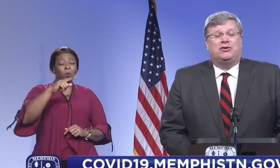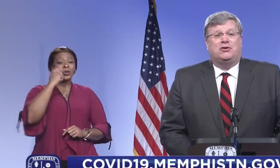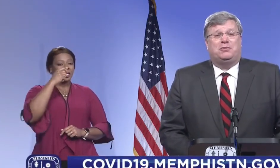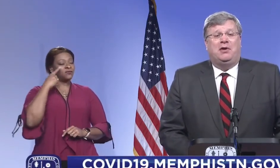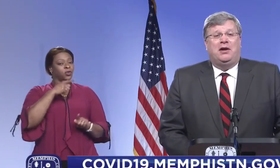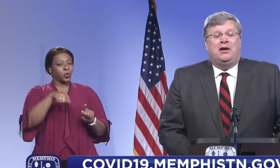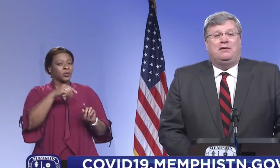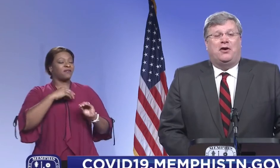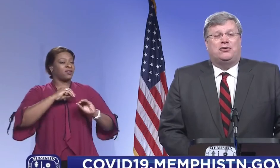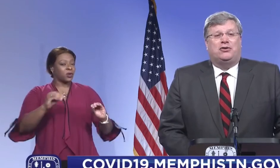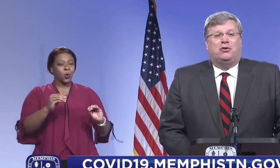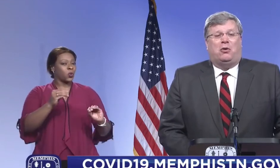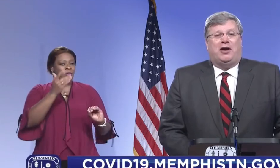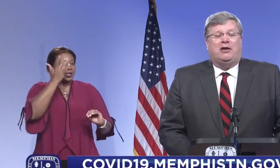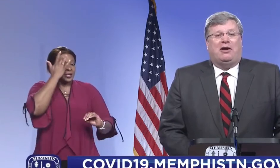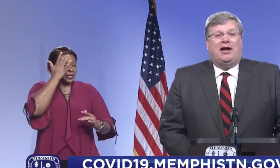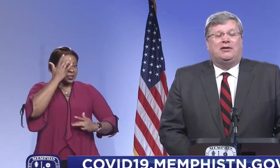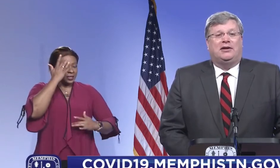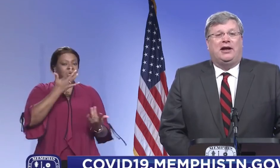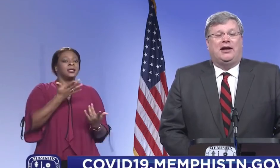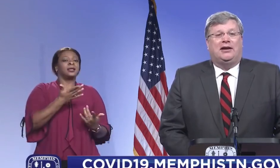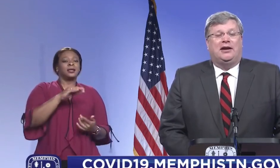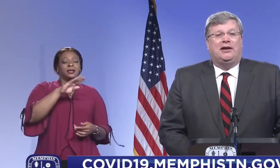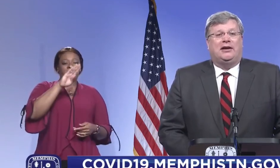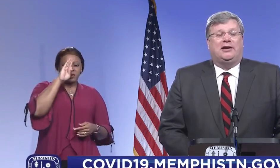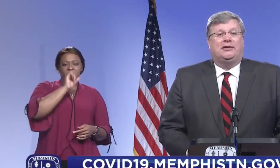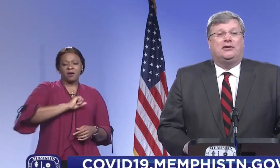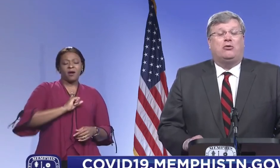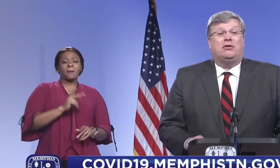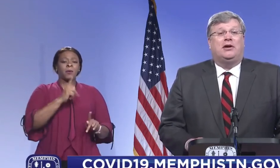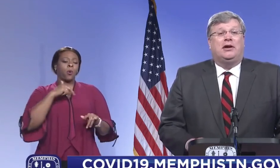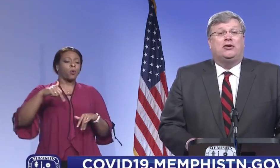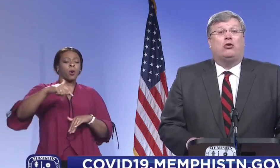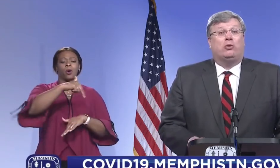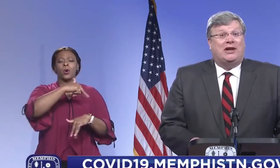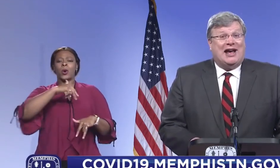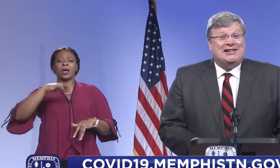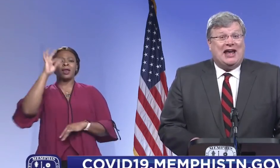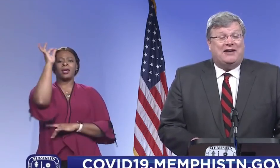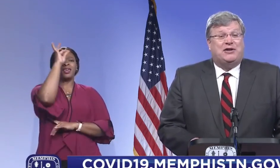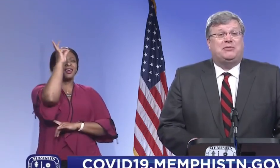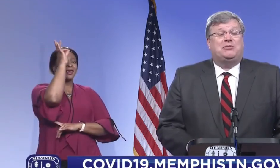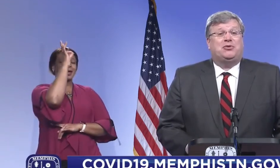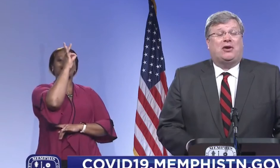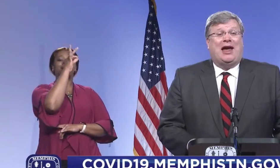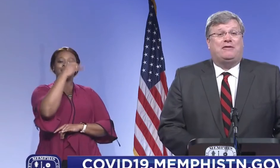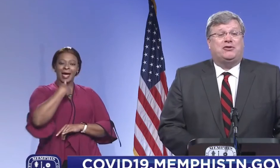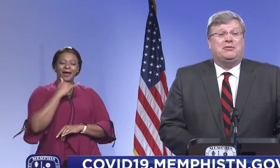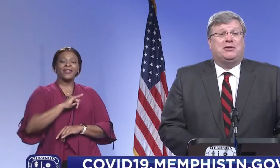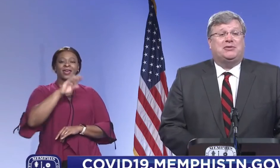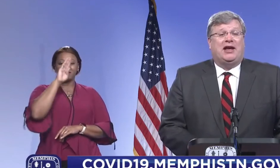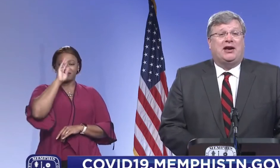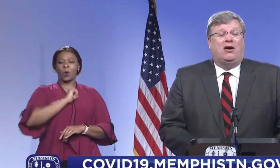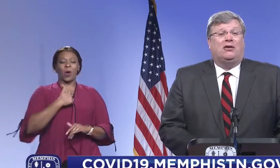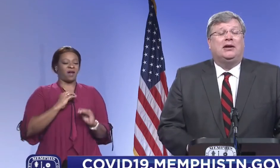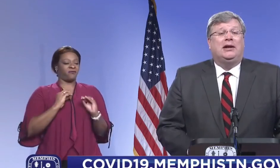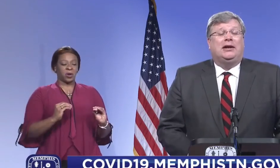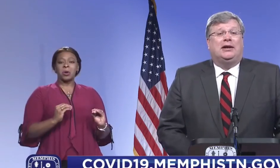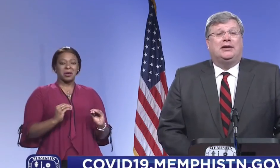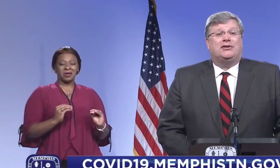individuals, those folks who are walking around and don't realize they have symptoms or have no symptoms at